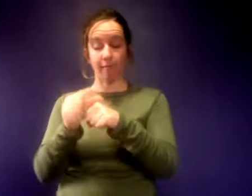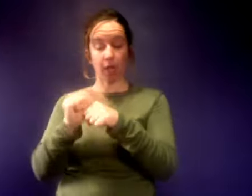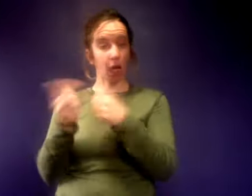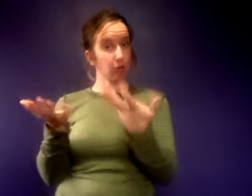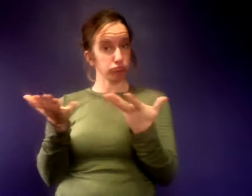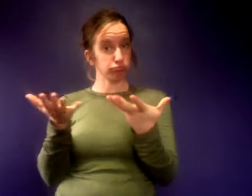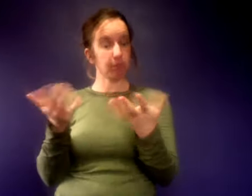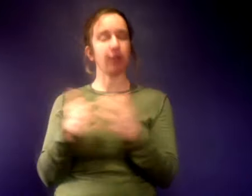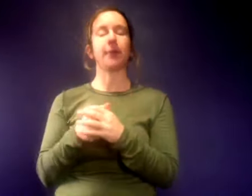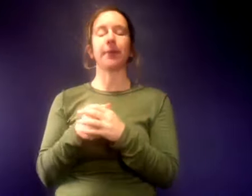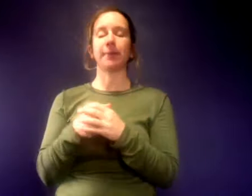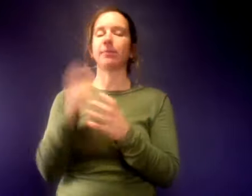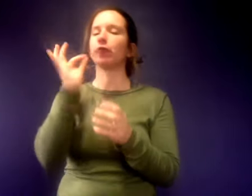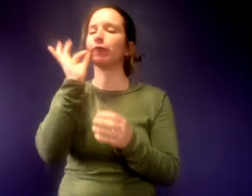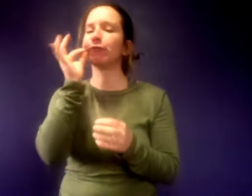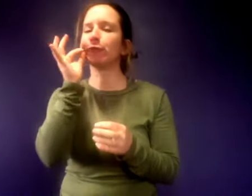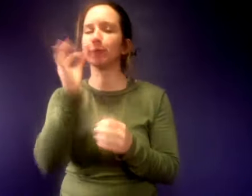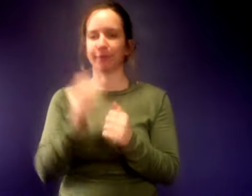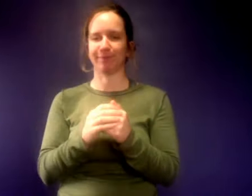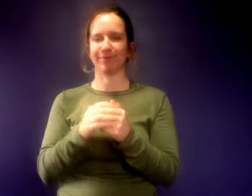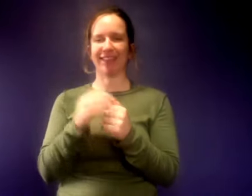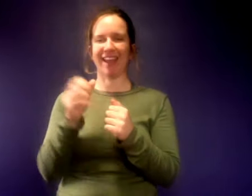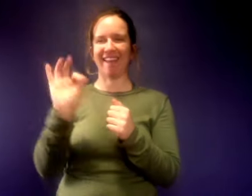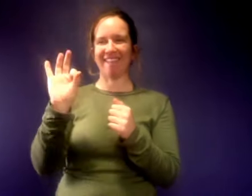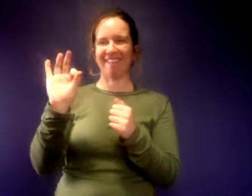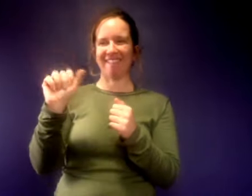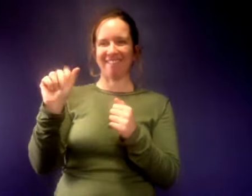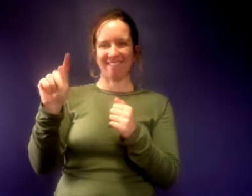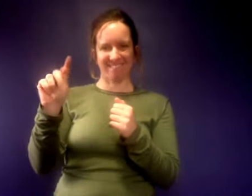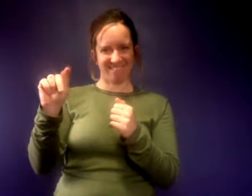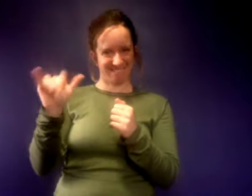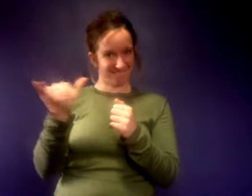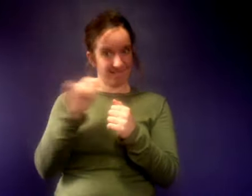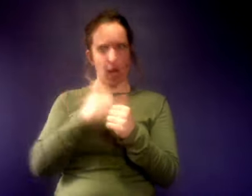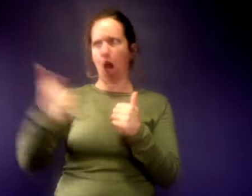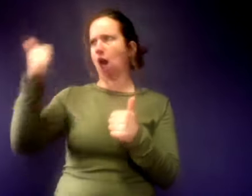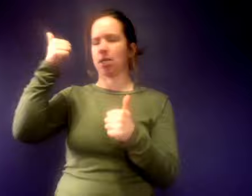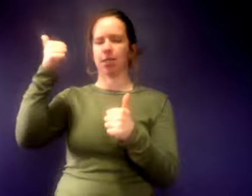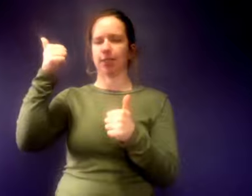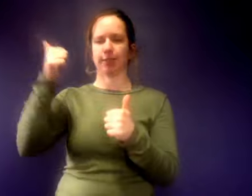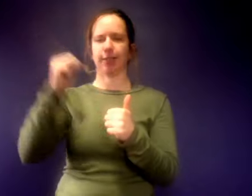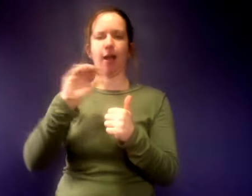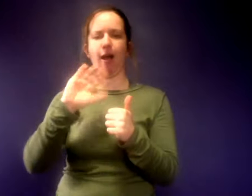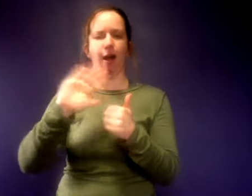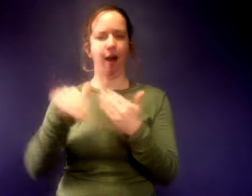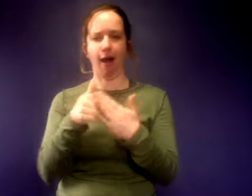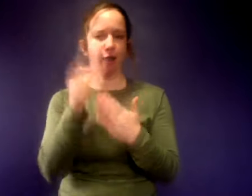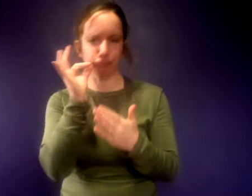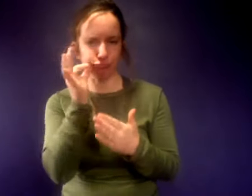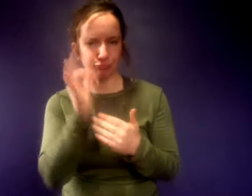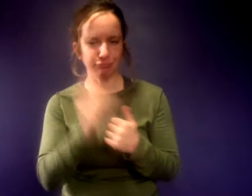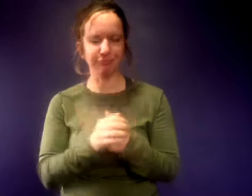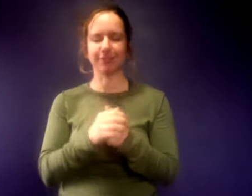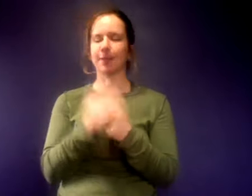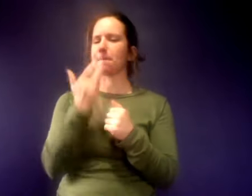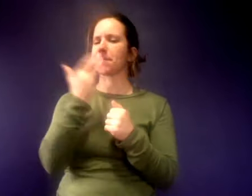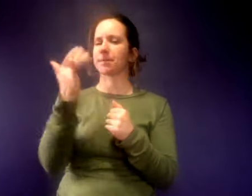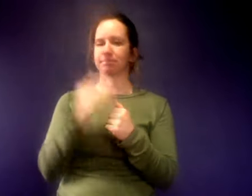of all the fruits. You probably didn't even think it was a fruit even if you ate one. So, let's say I have 3 avocados.